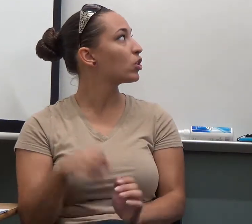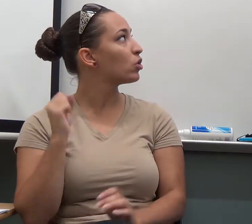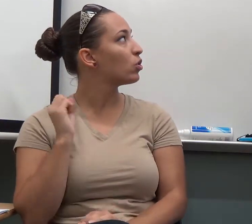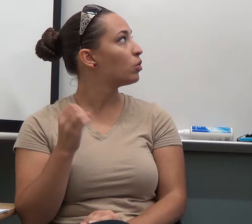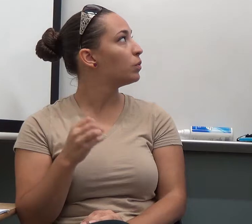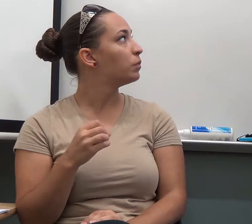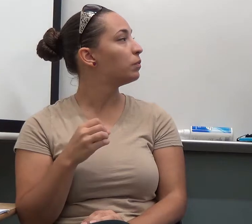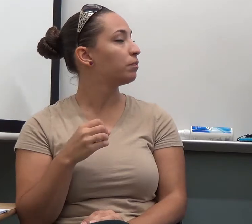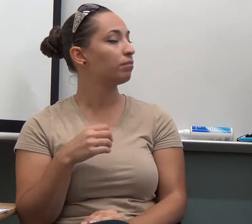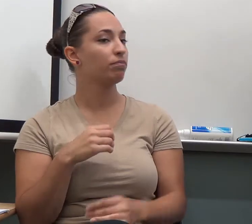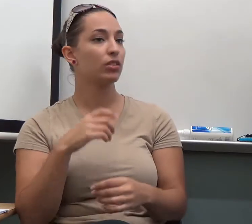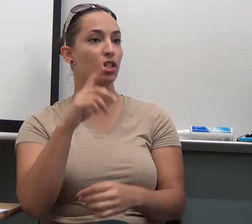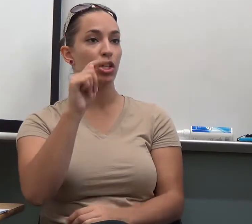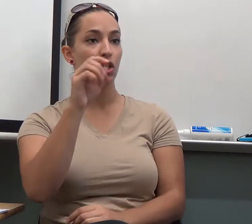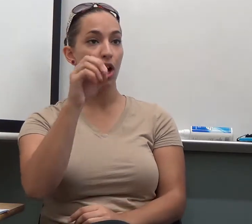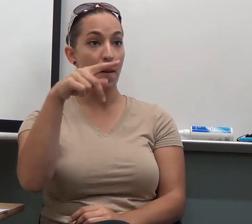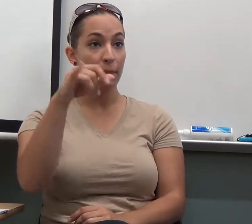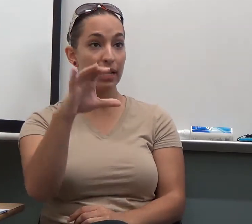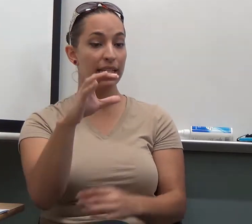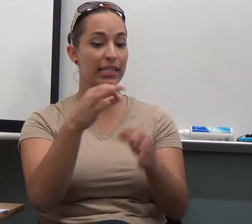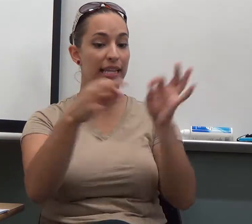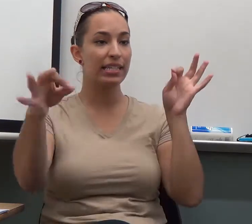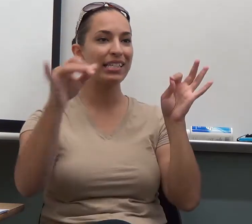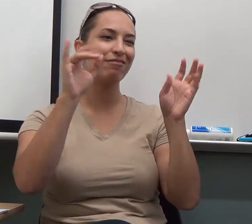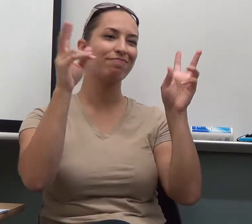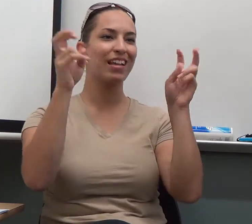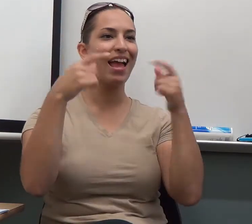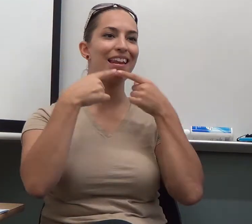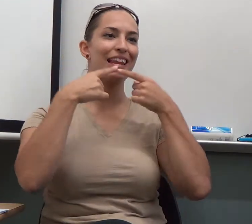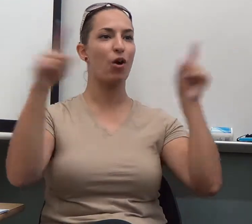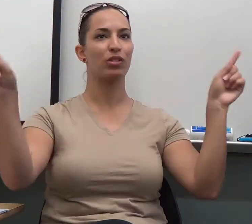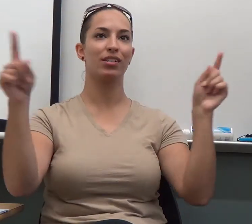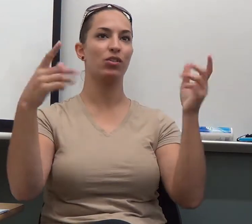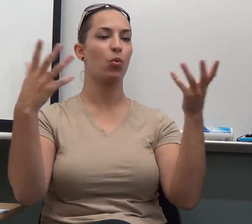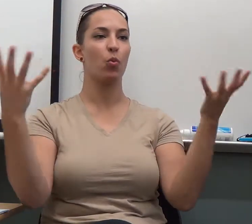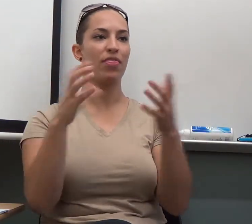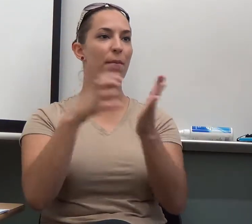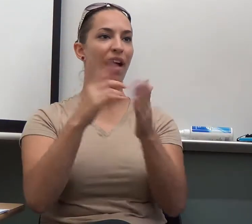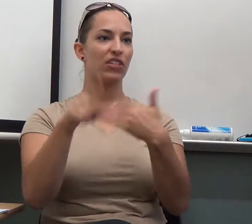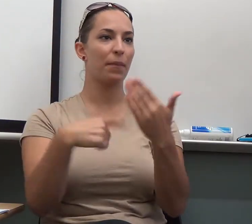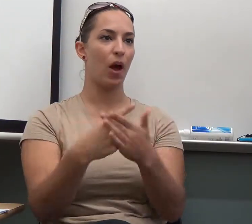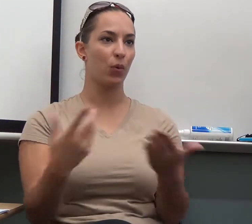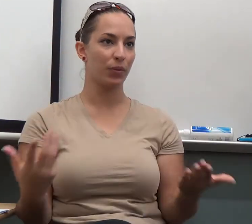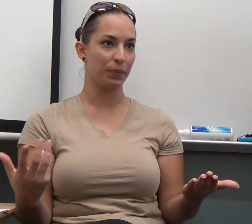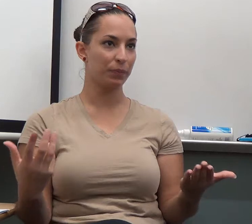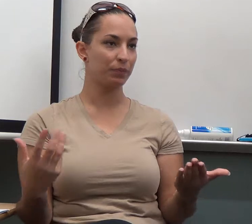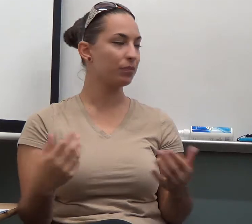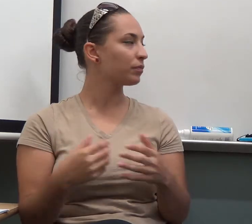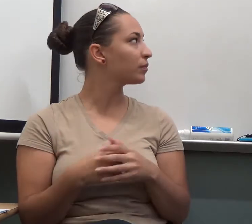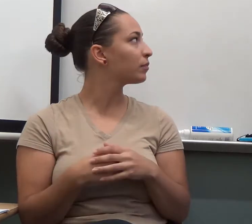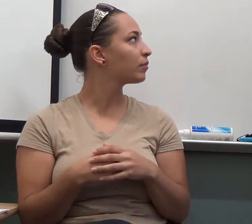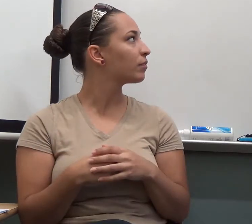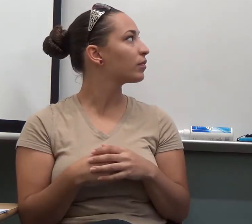the topic sentence announces the topic of the paragraph. The topic sentence